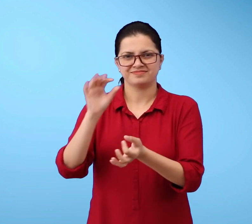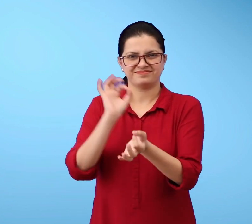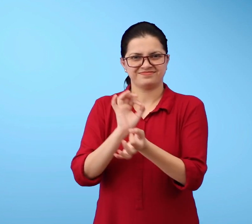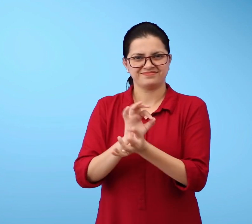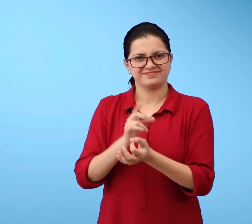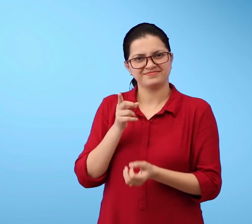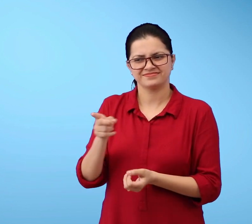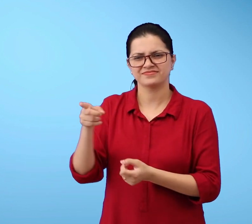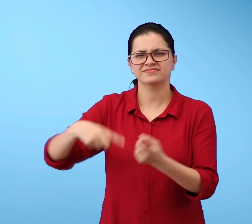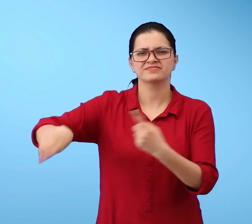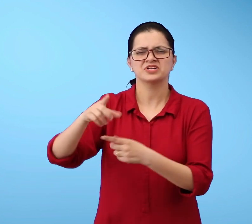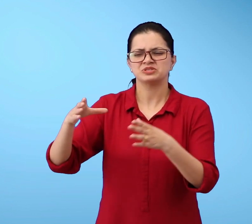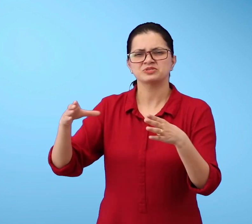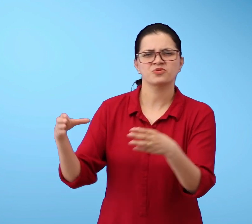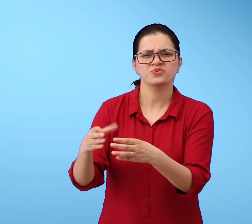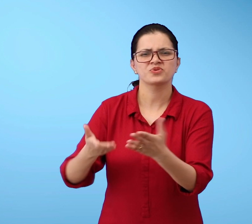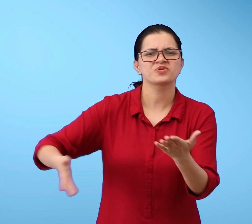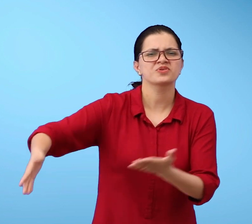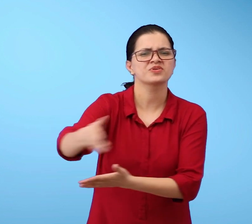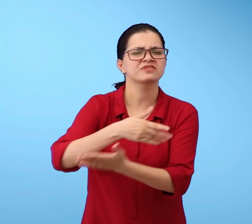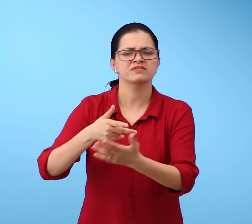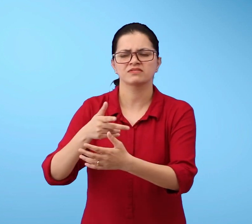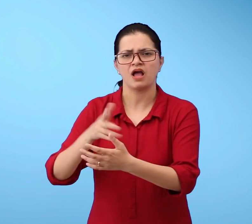The Buddha belonged to a small Gana